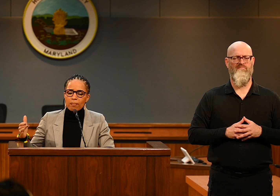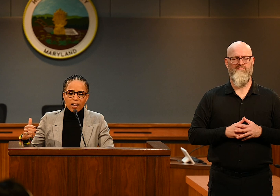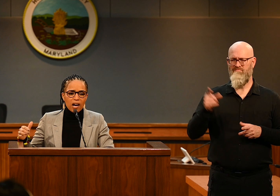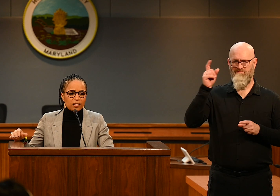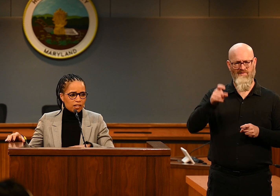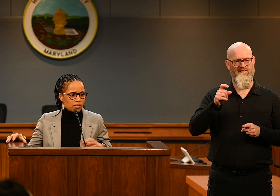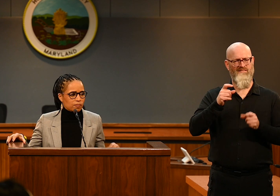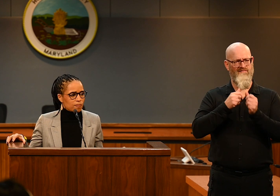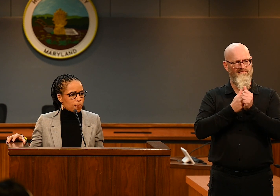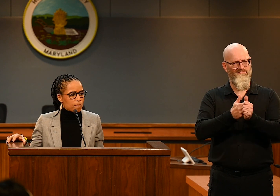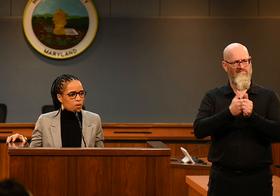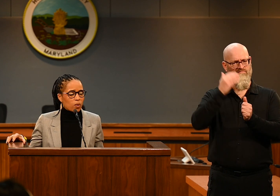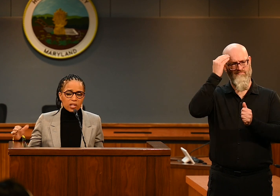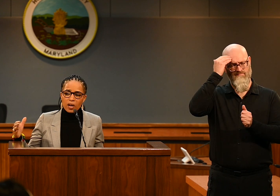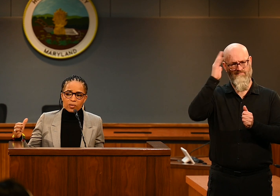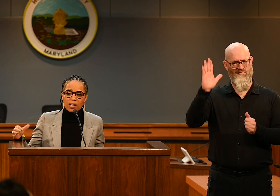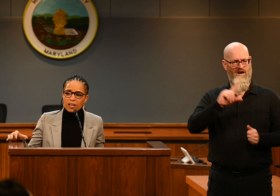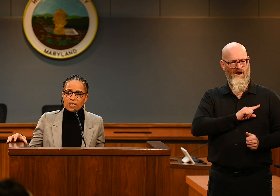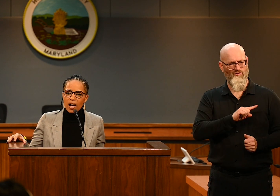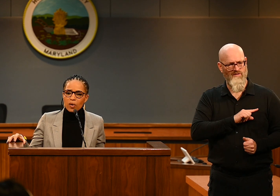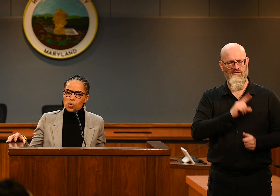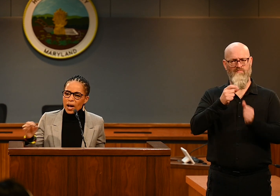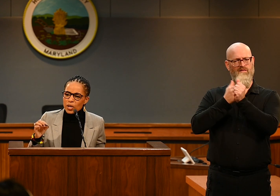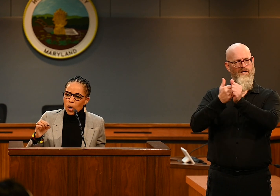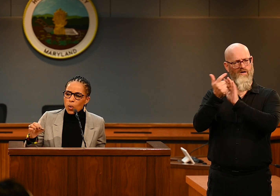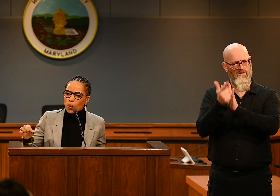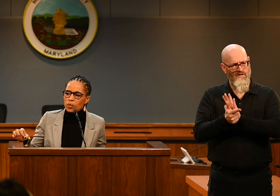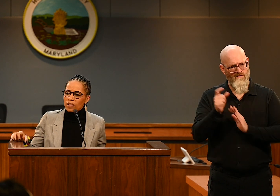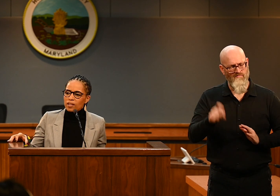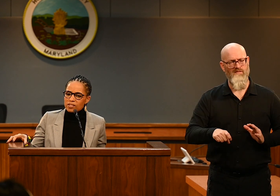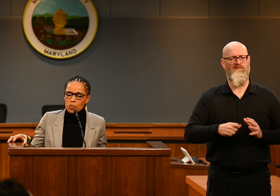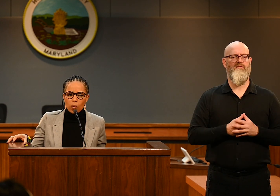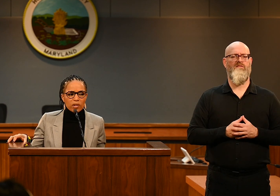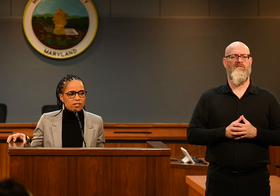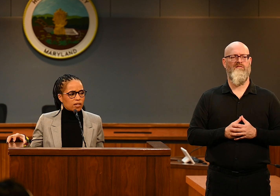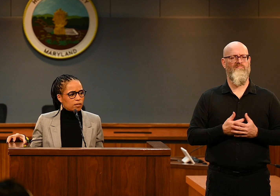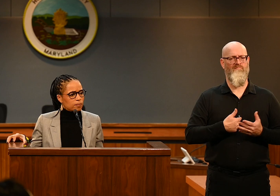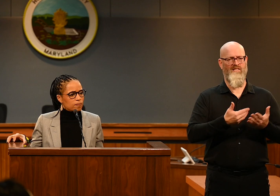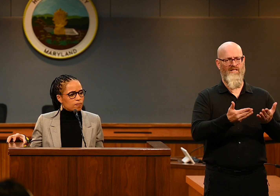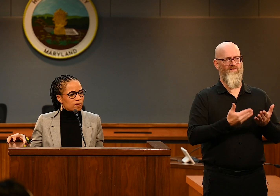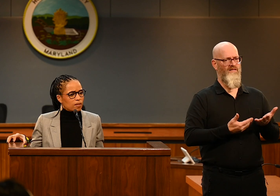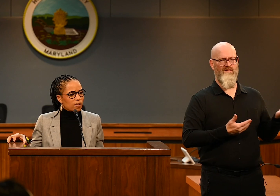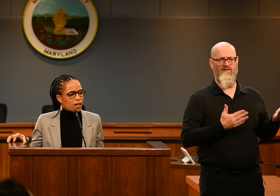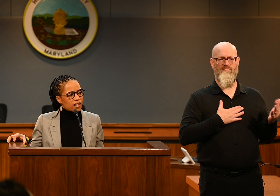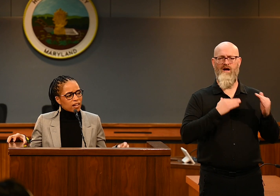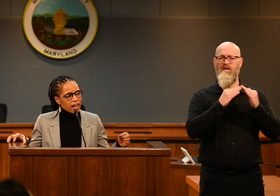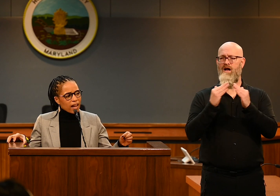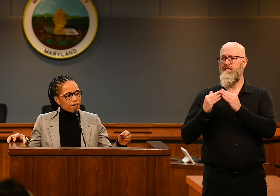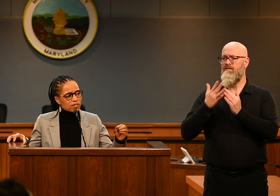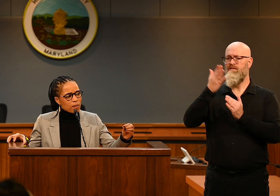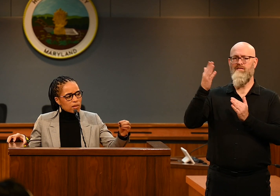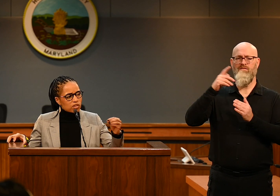to invite my colleagues on the other side of the aisle who I know see what we see. And